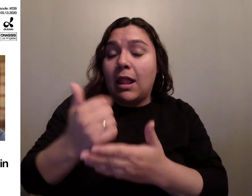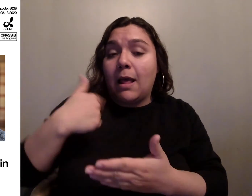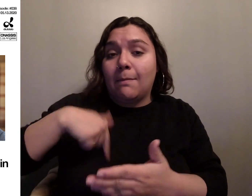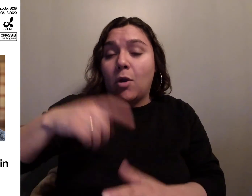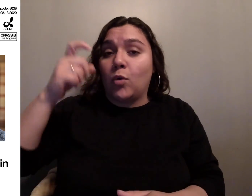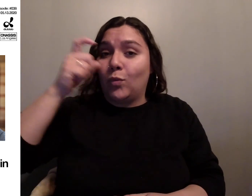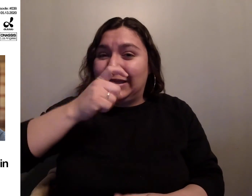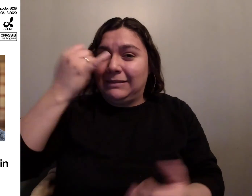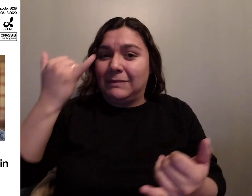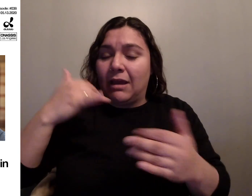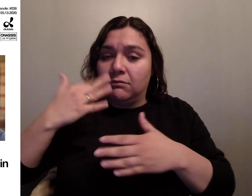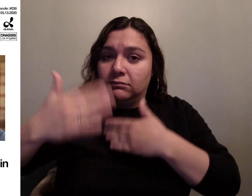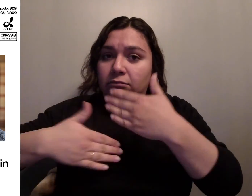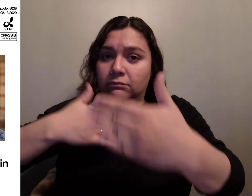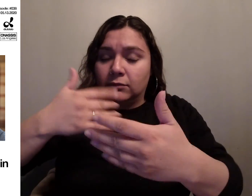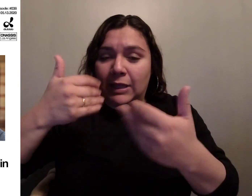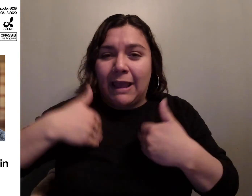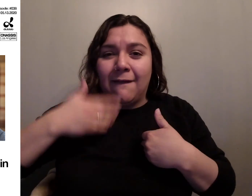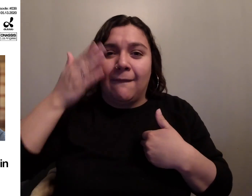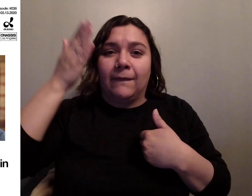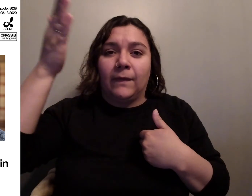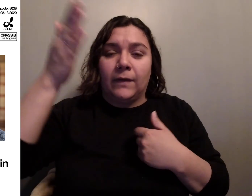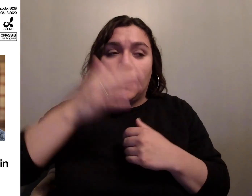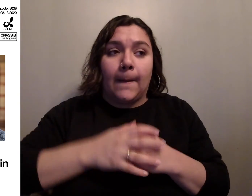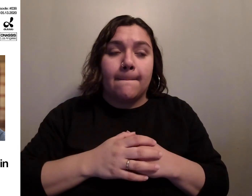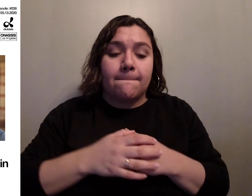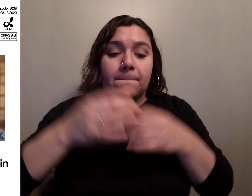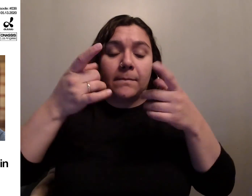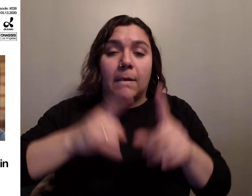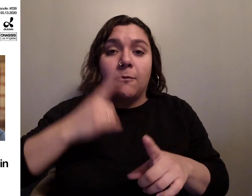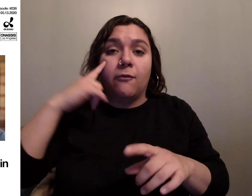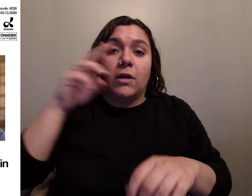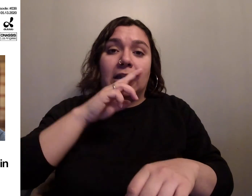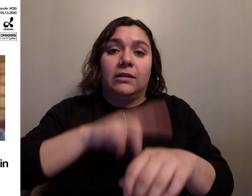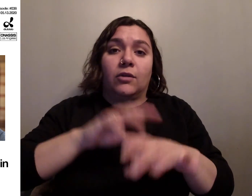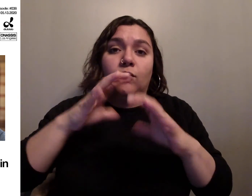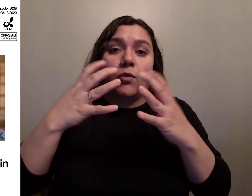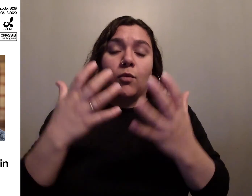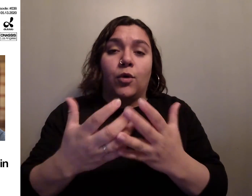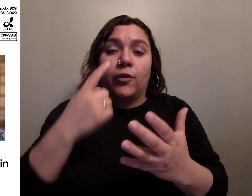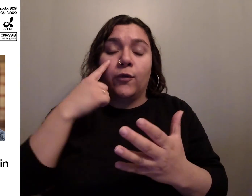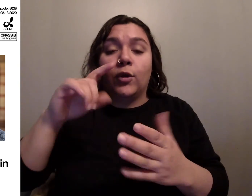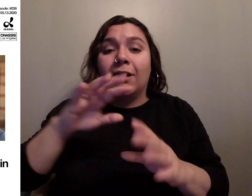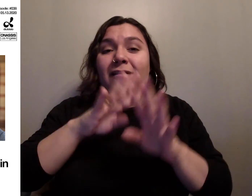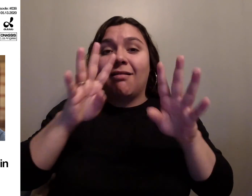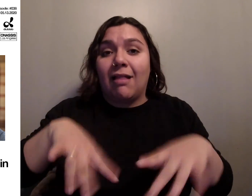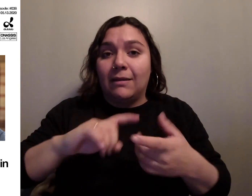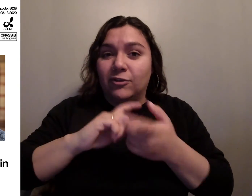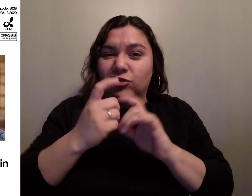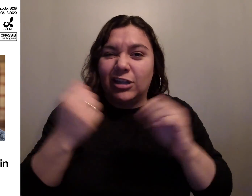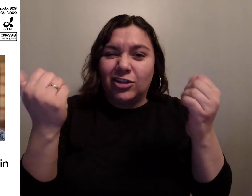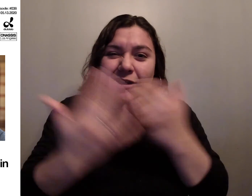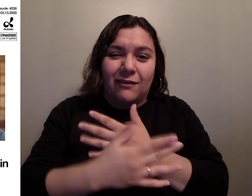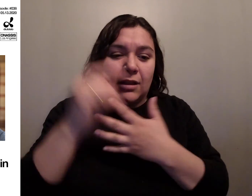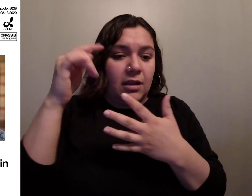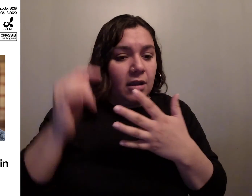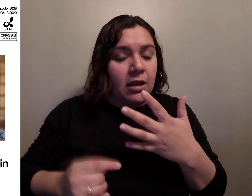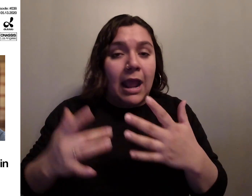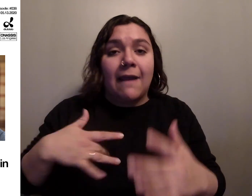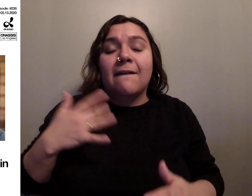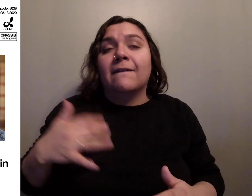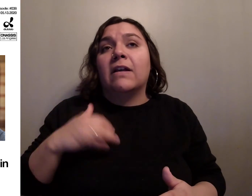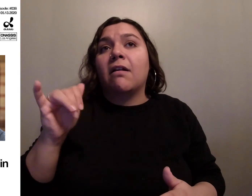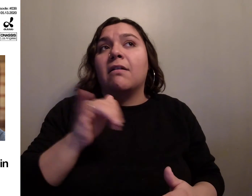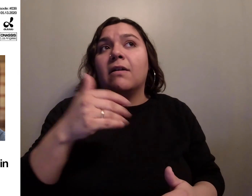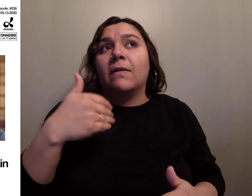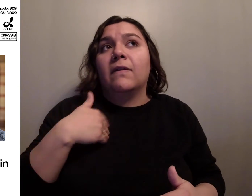That I do think will help our wisdom as we move into a future where the natural world and the climate